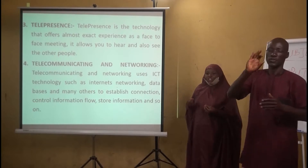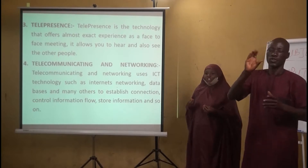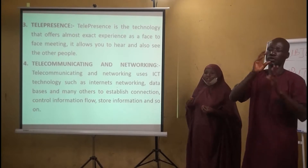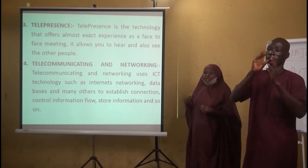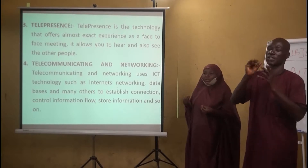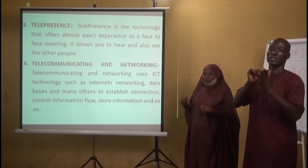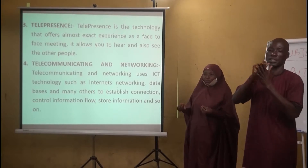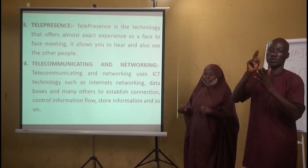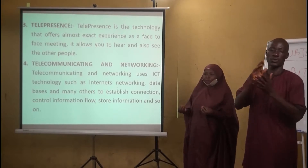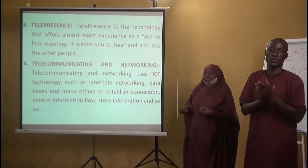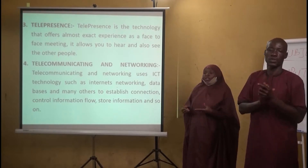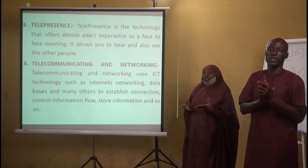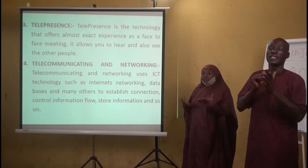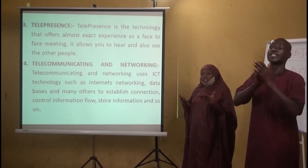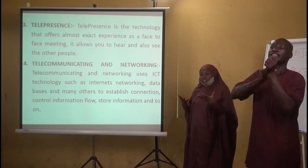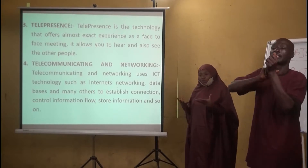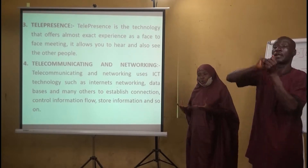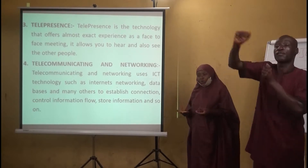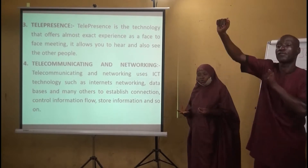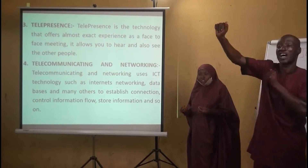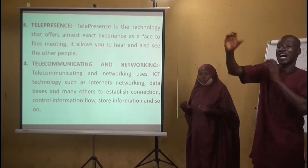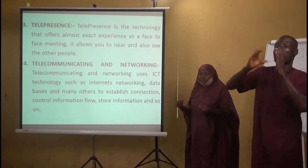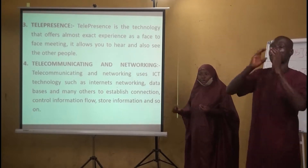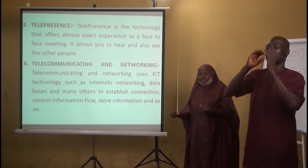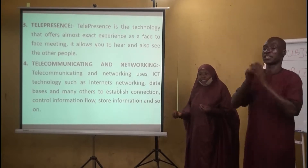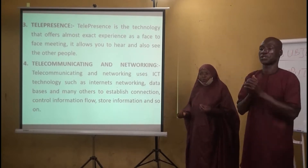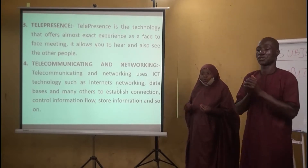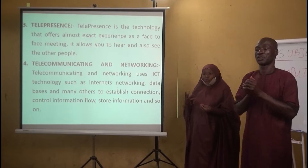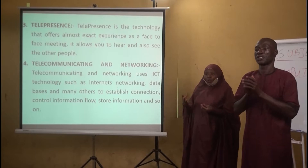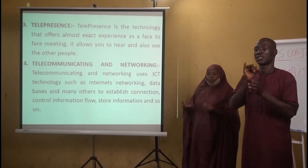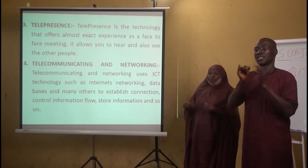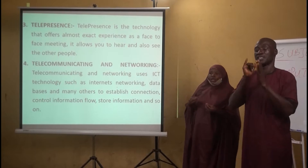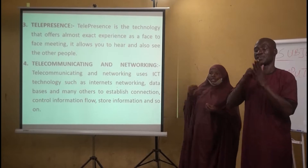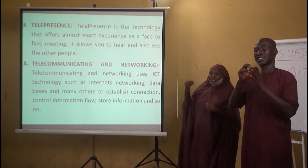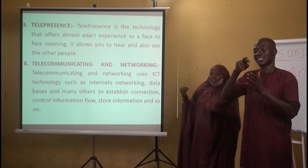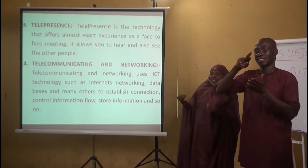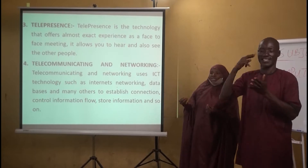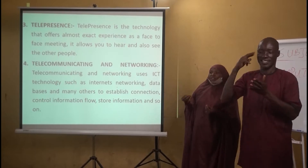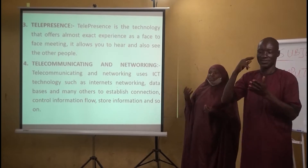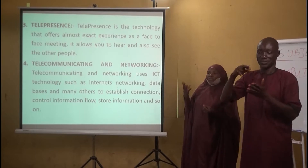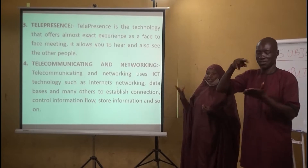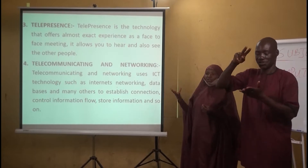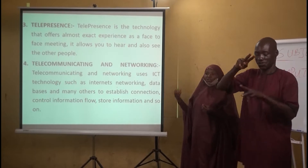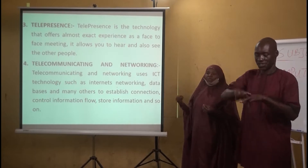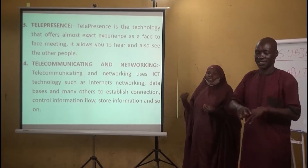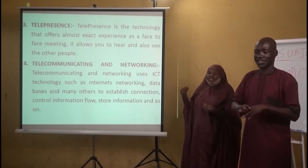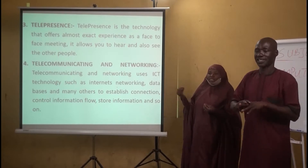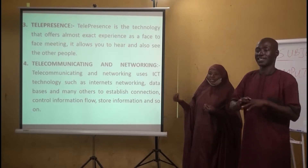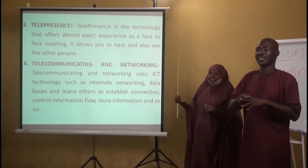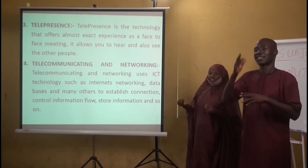telecommunication you are using. If it is the broadcasting, we know it consists of the radio, the television,